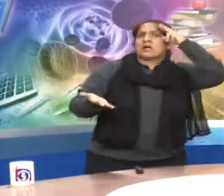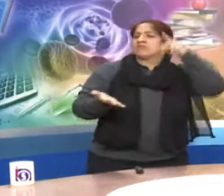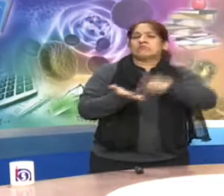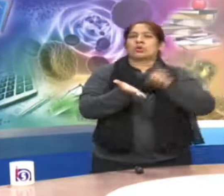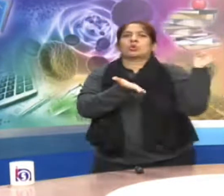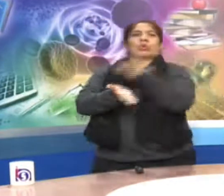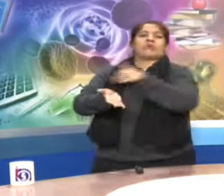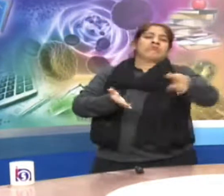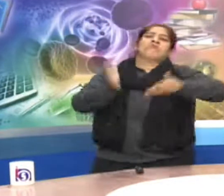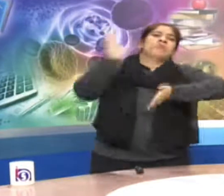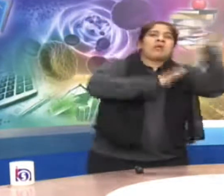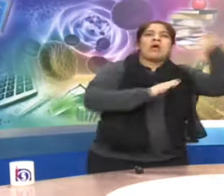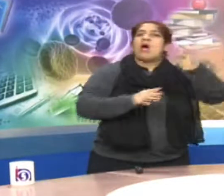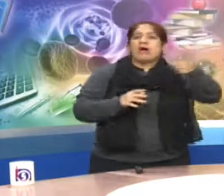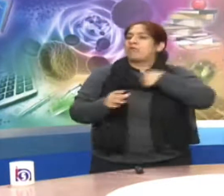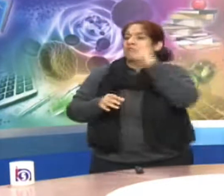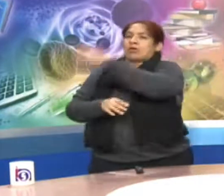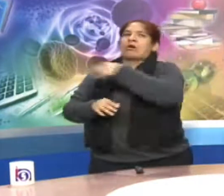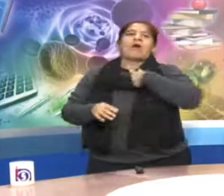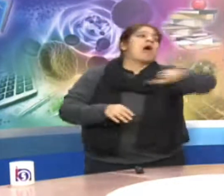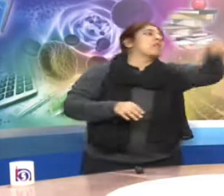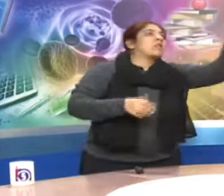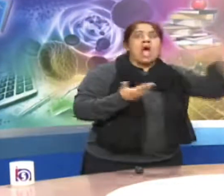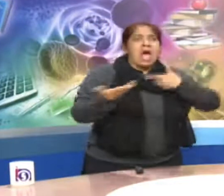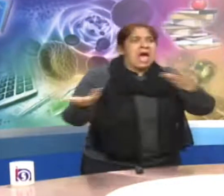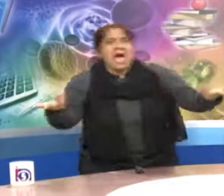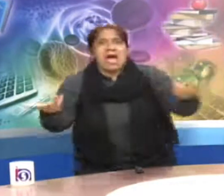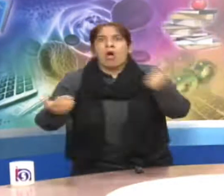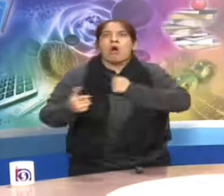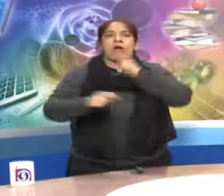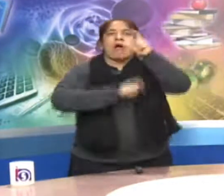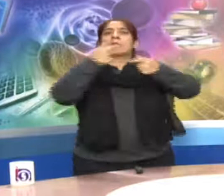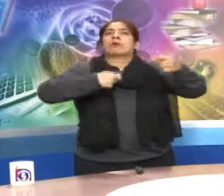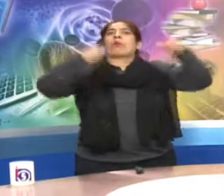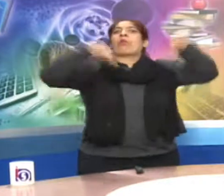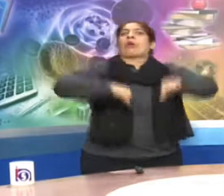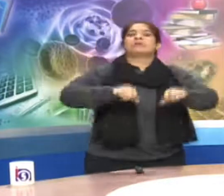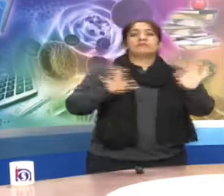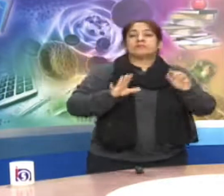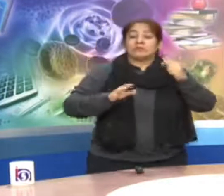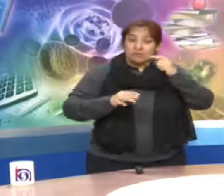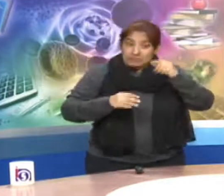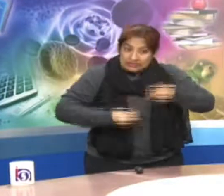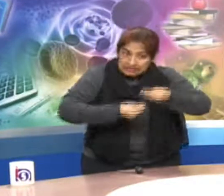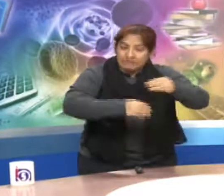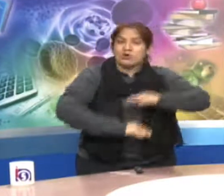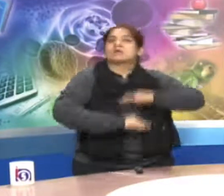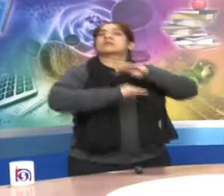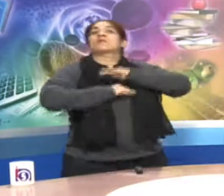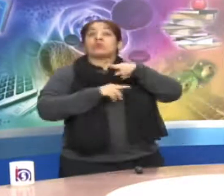important. If they don't like and if the customers are not satisfied, they can